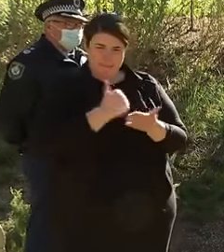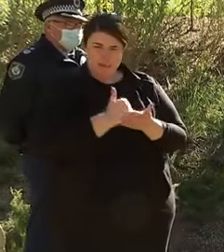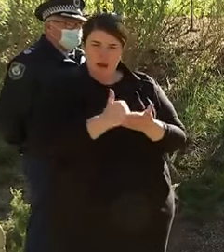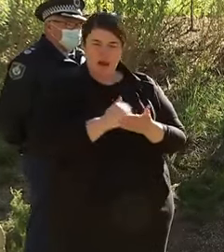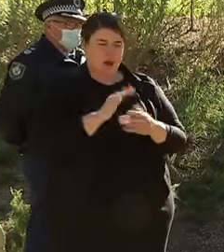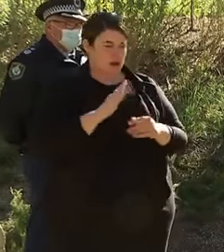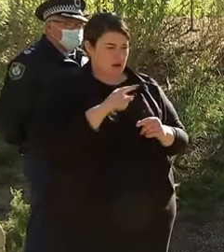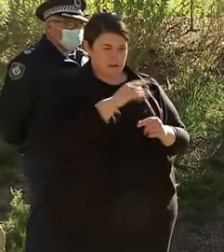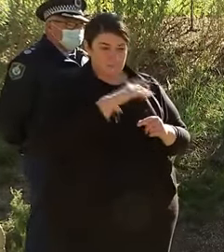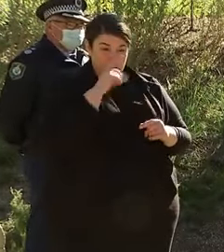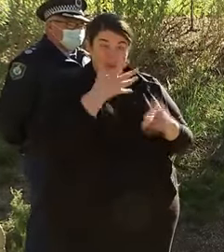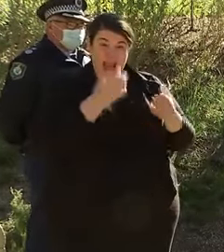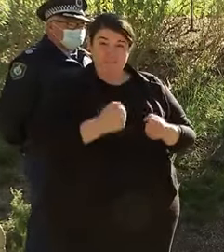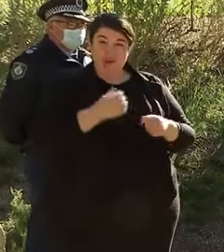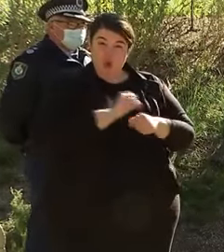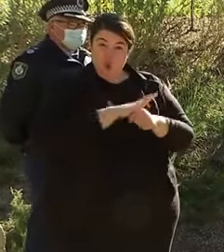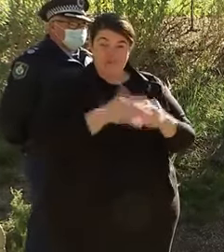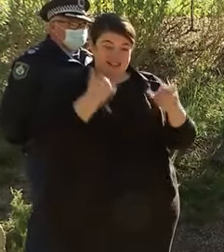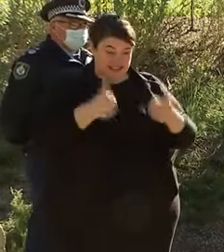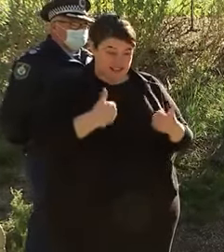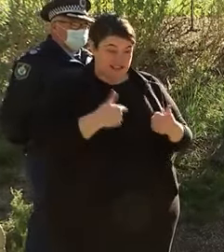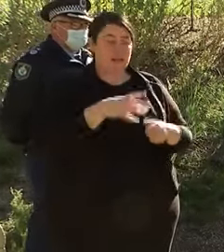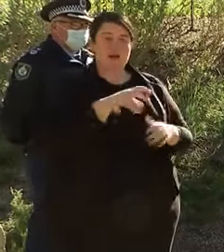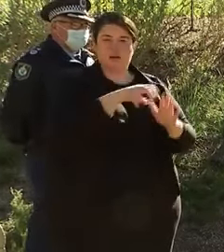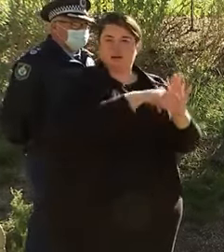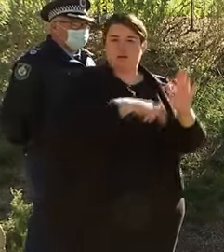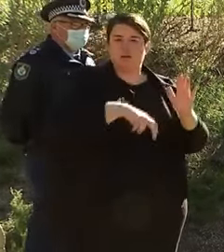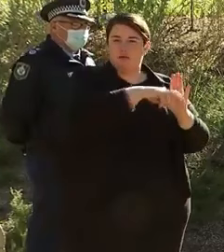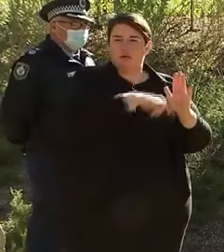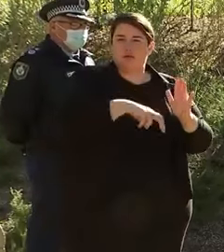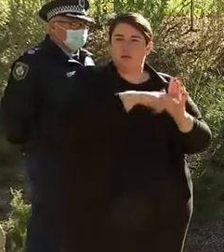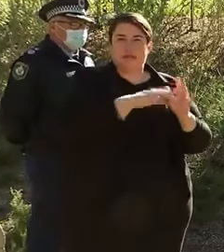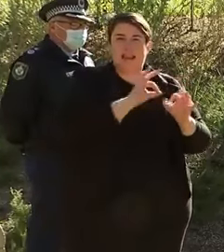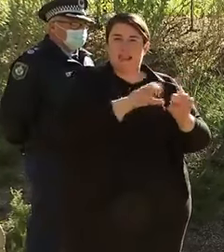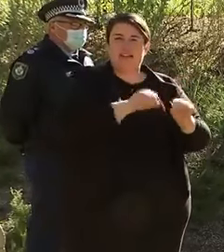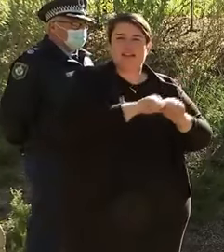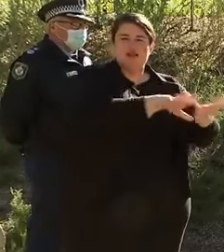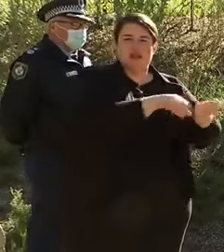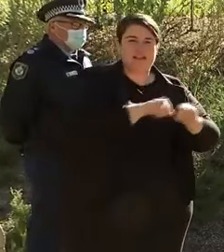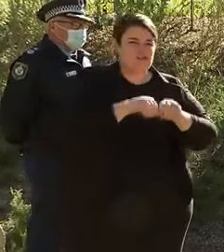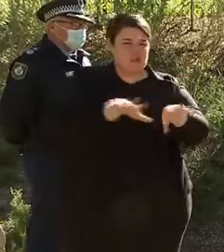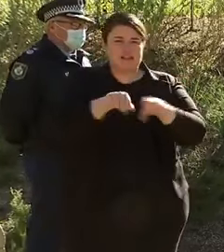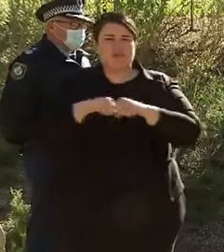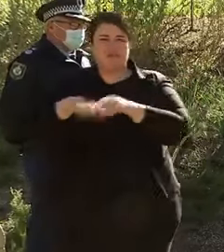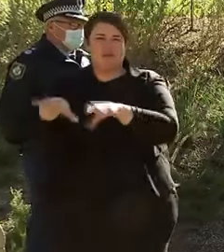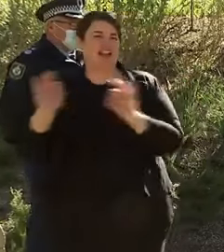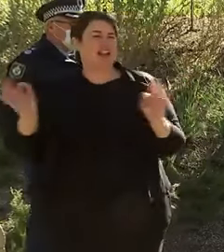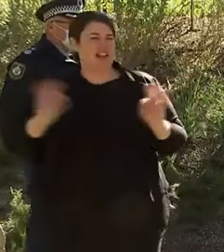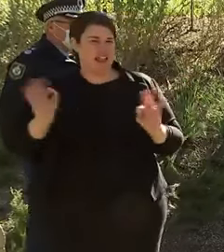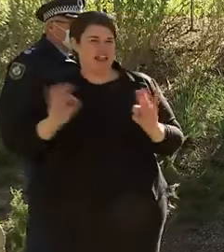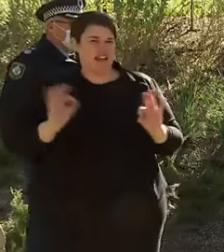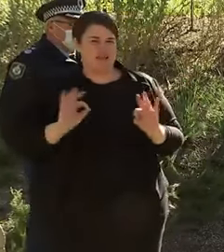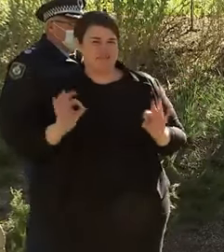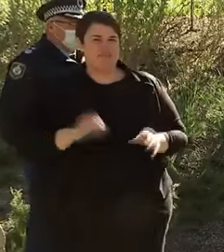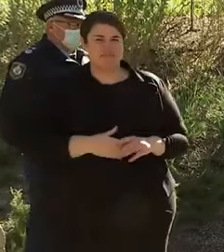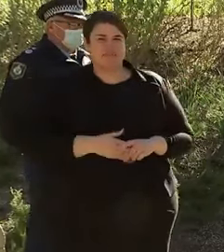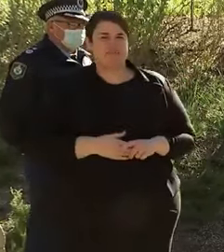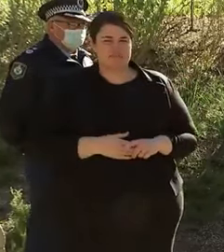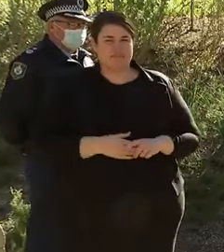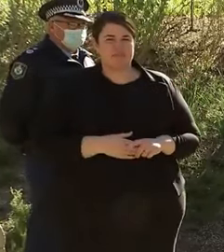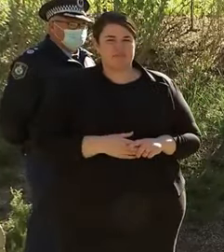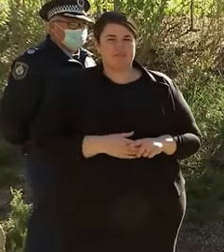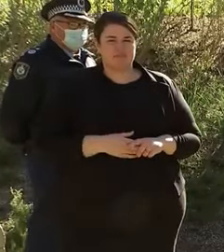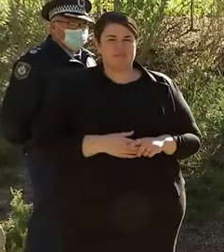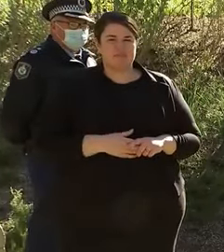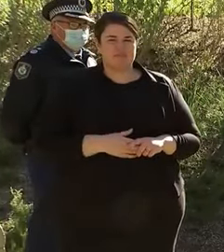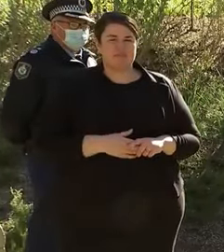in isolation and only occurring in close contacts of those people that are in already isolation, and having